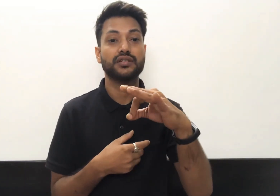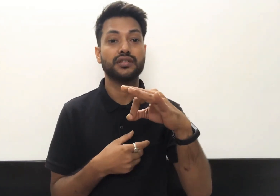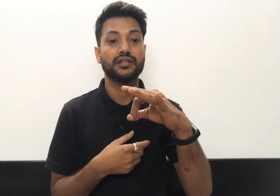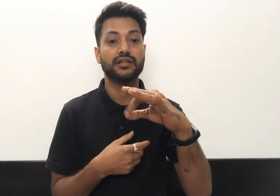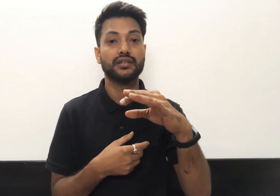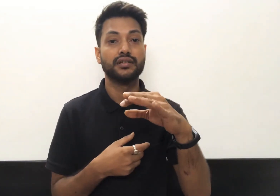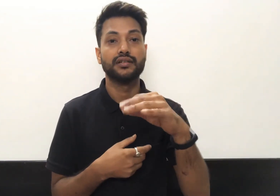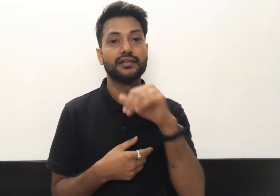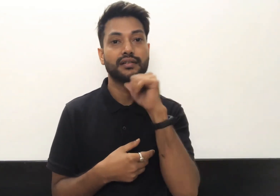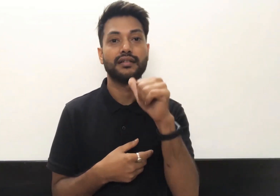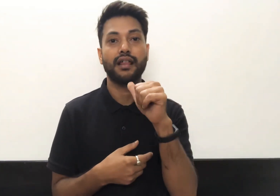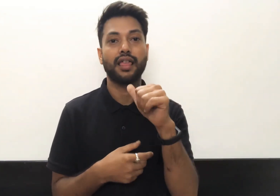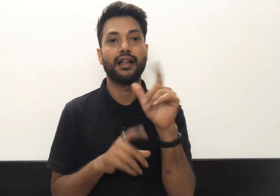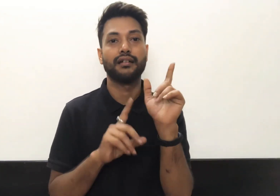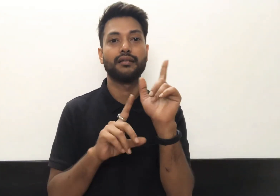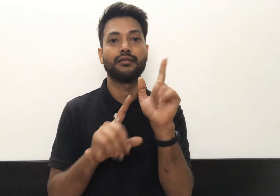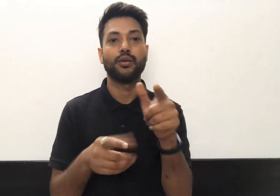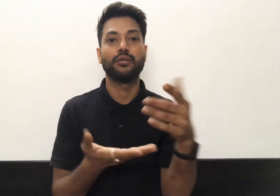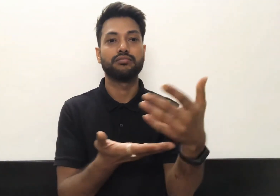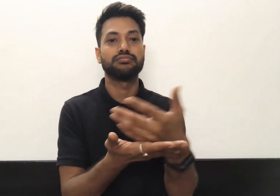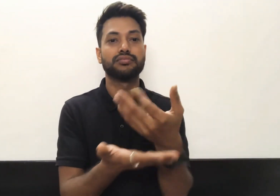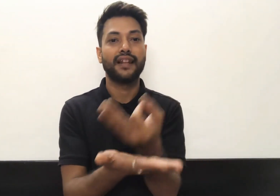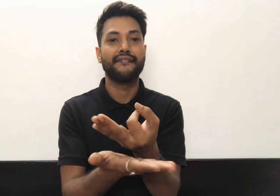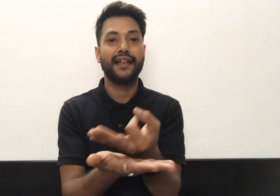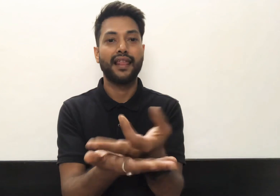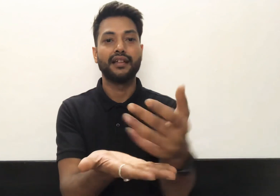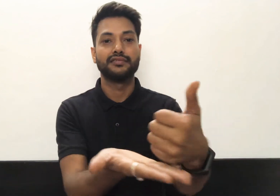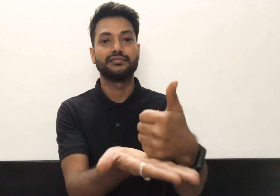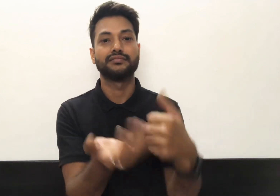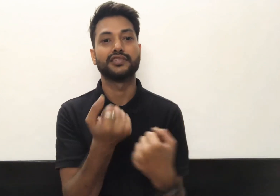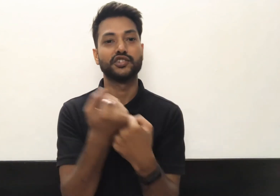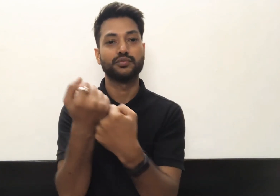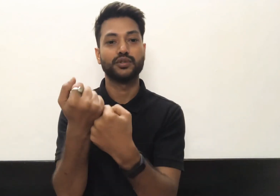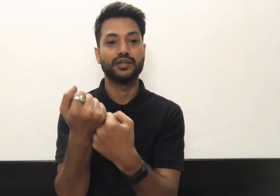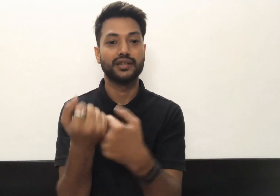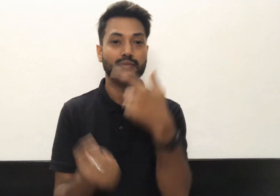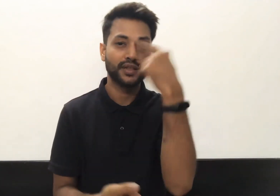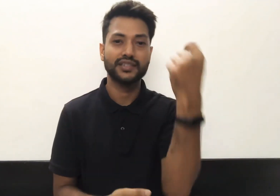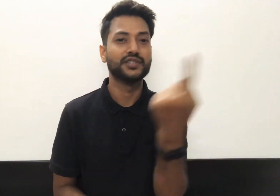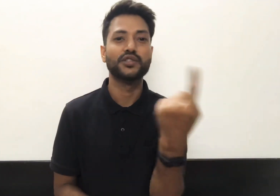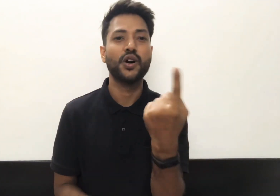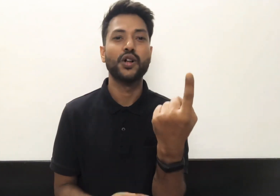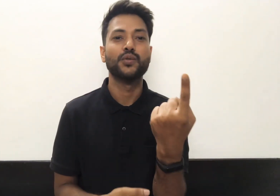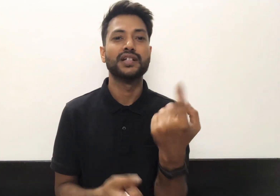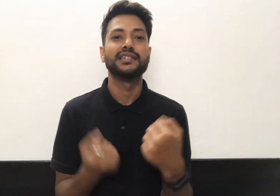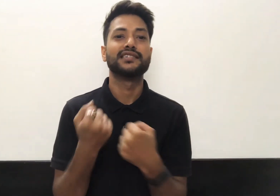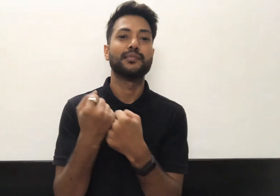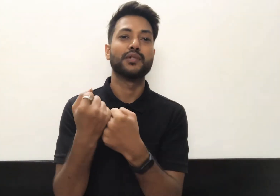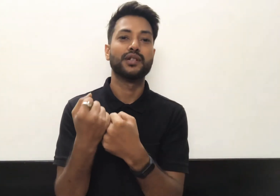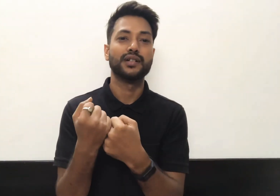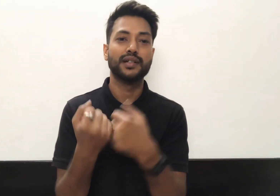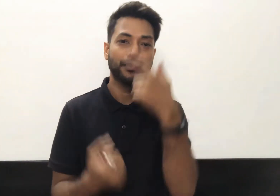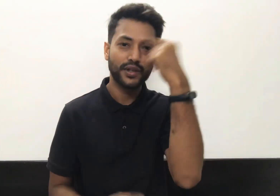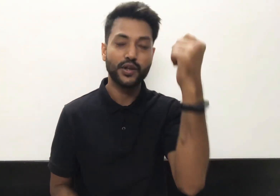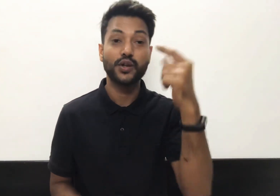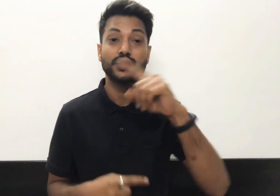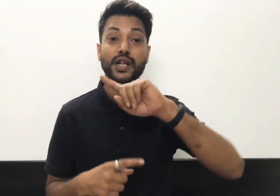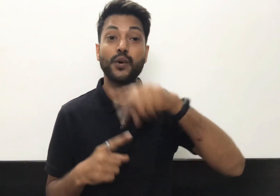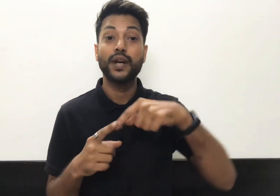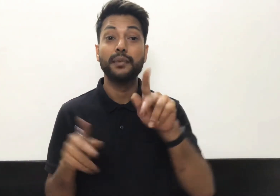fundraising because the kings always supported. When they saw somebody's doing something spiritually oriented, they